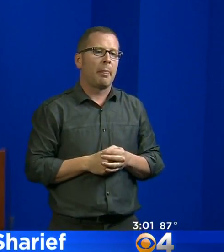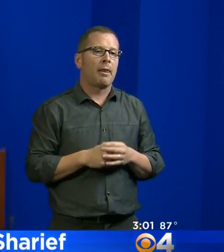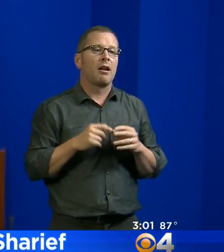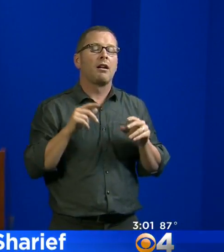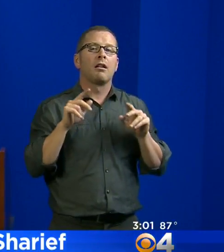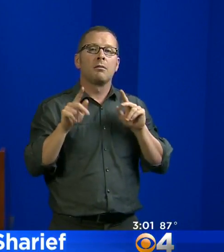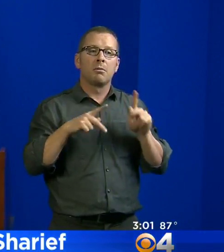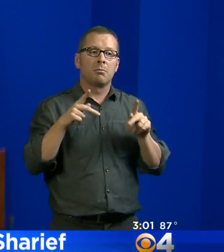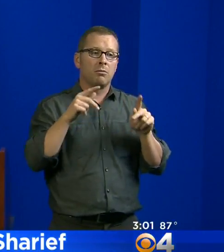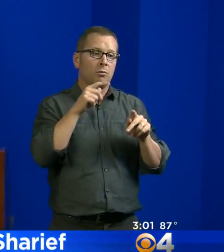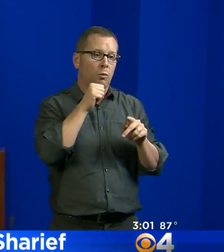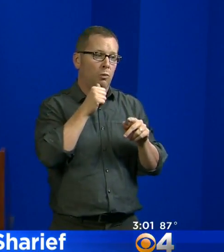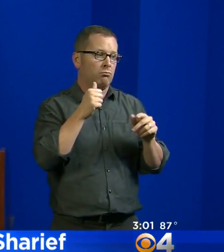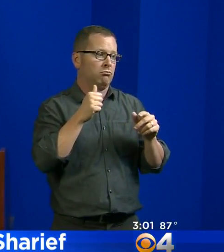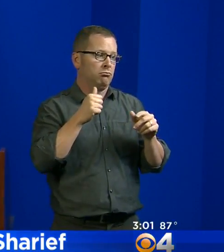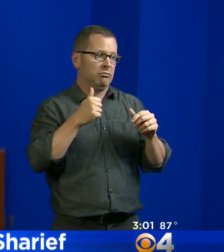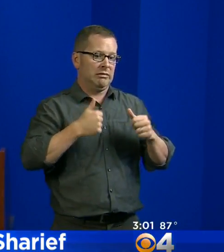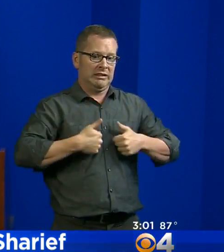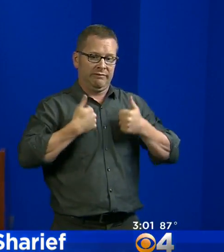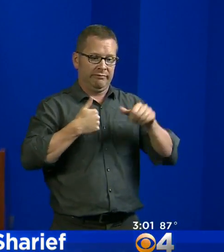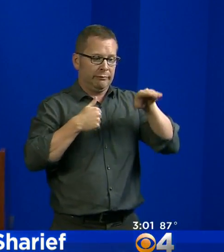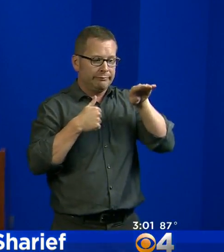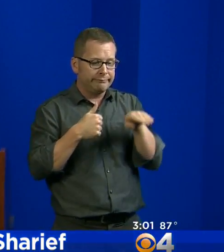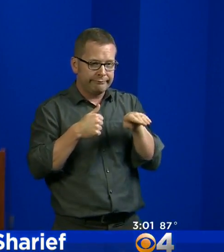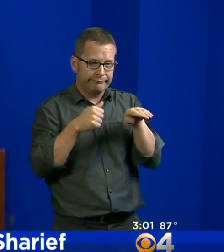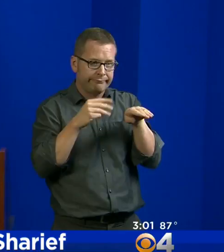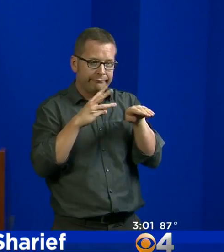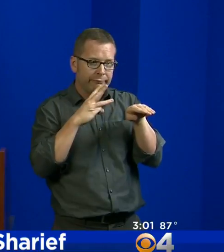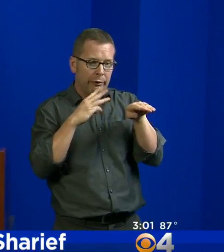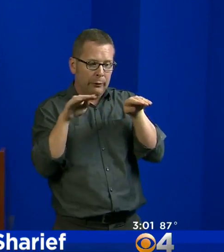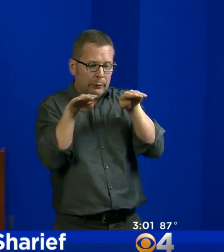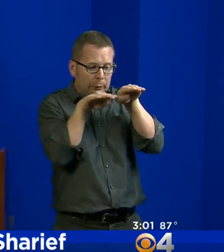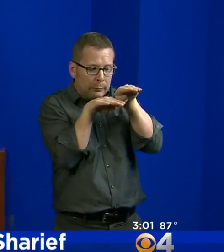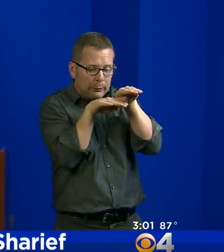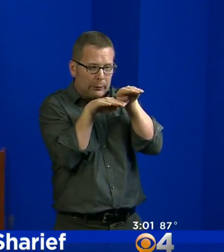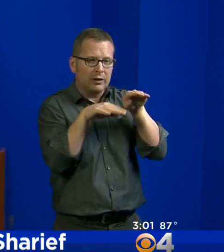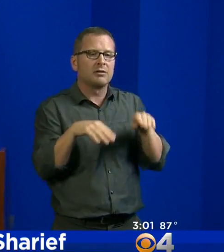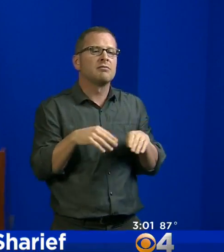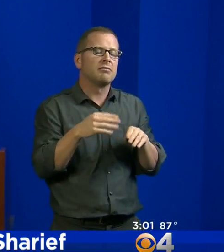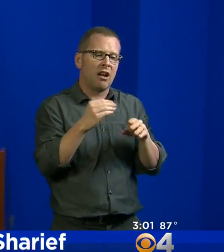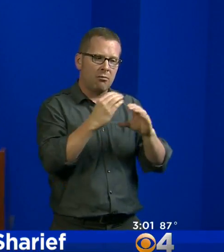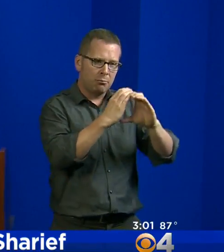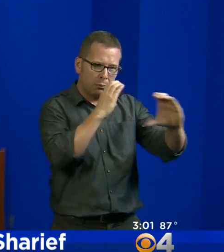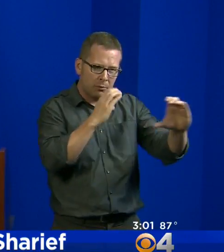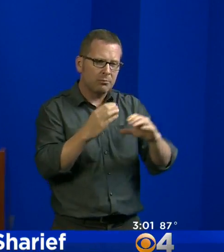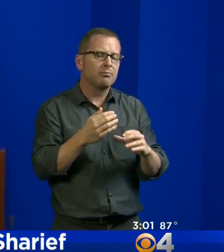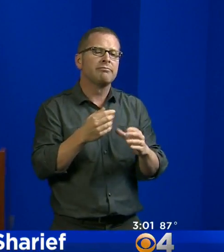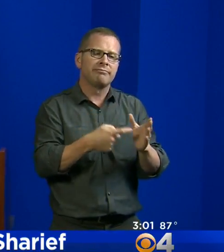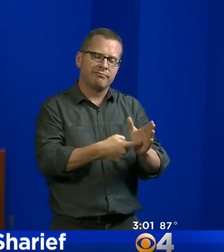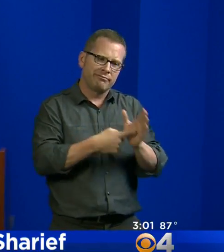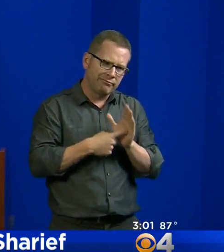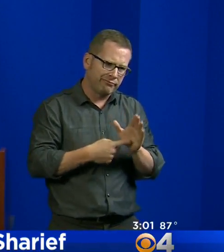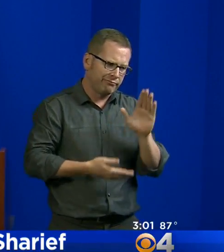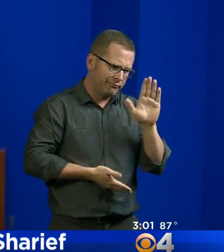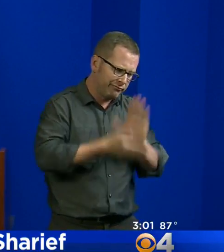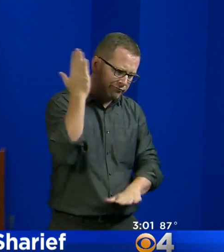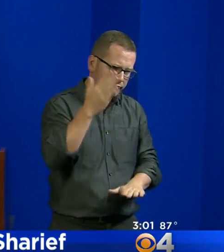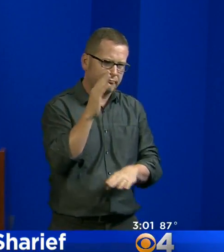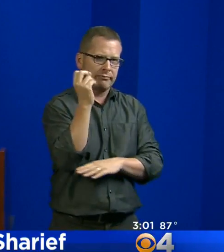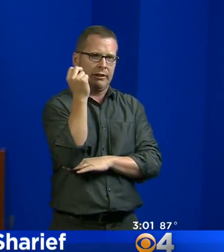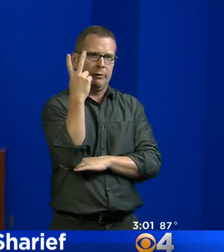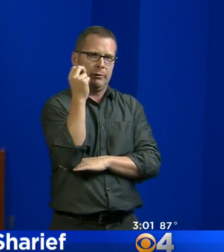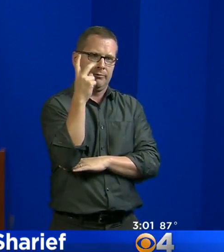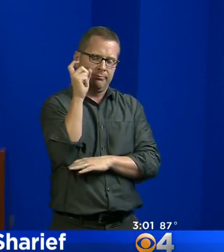home areas will also be mandatory beginning tomorrow at noon. 13 shelters will open in Broward